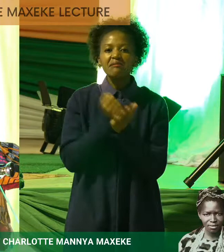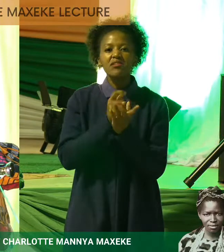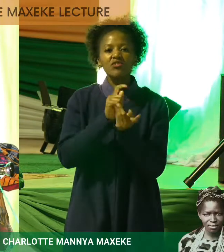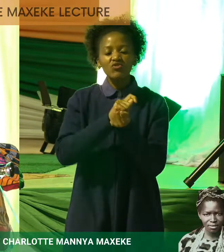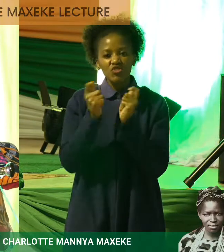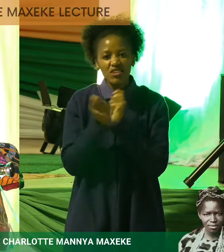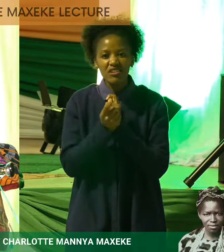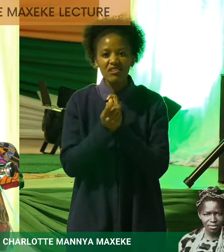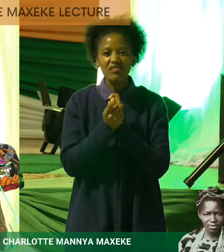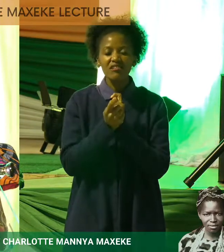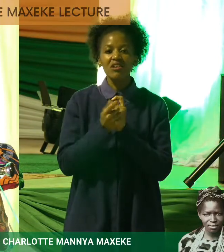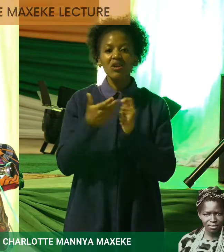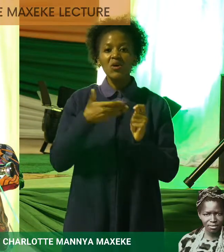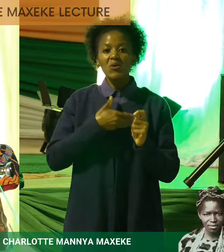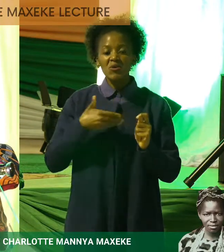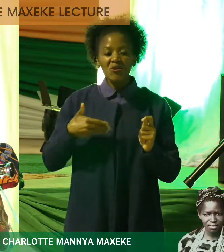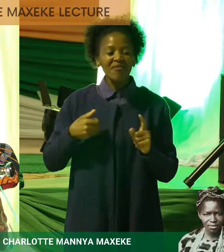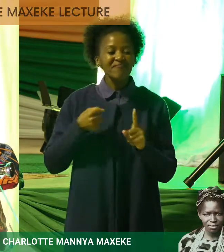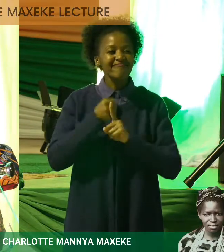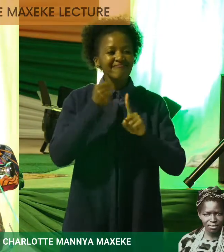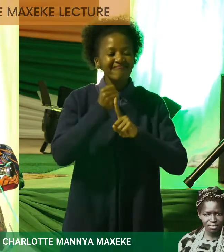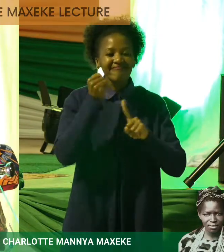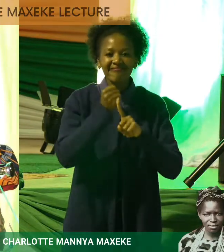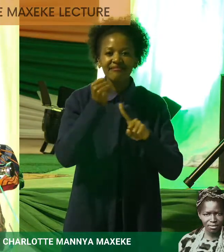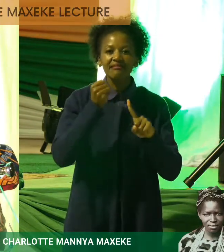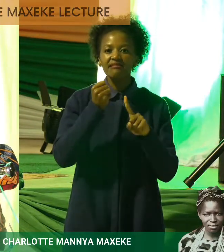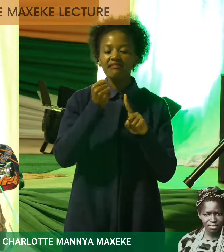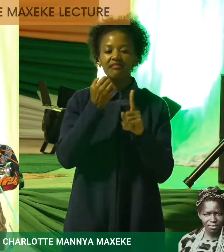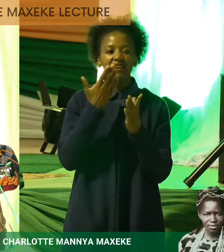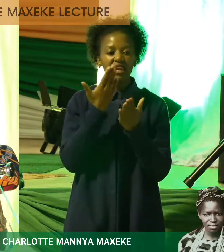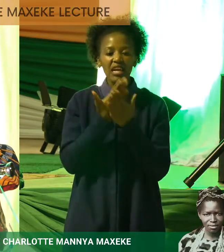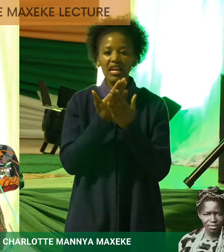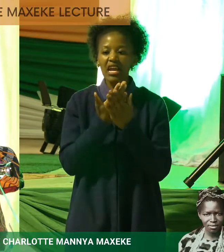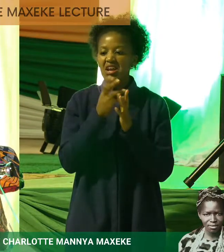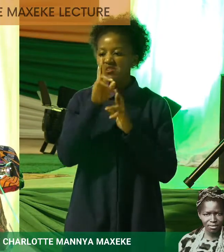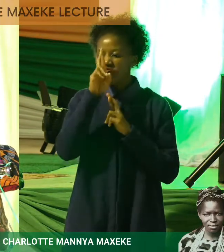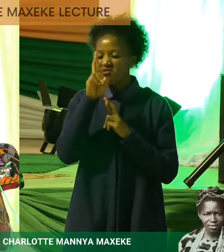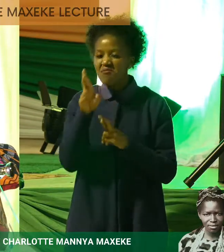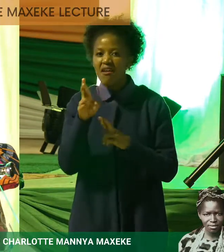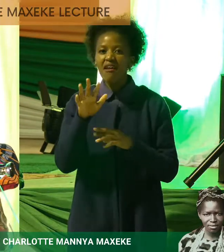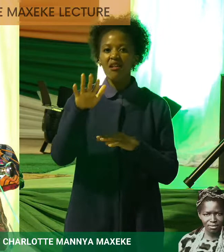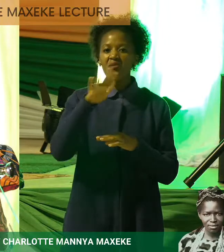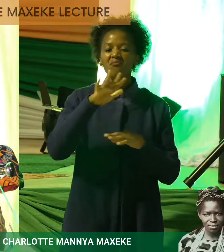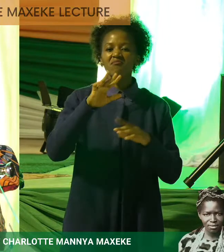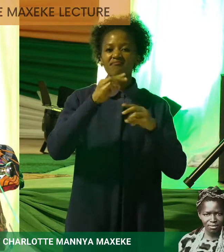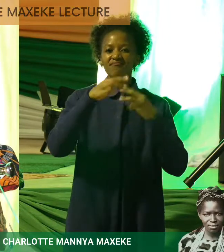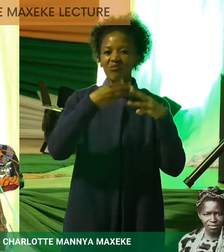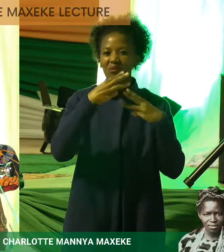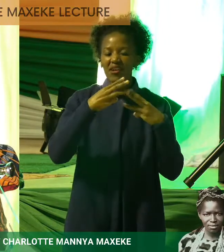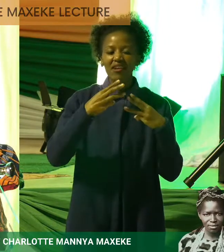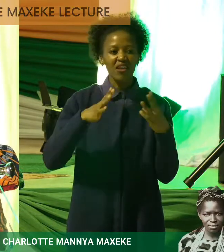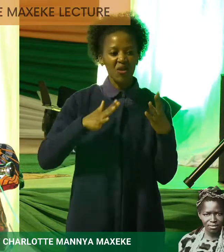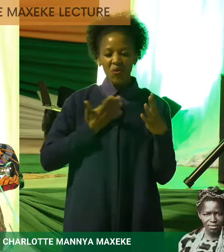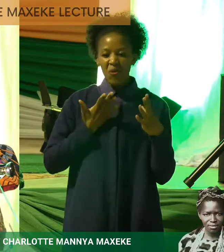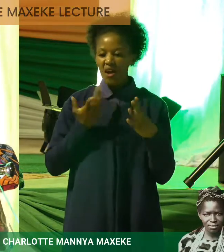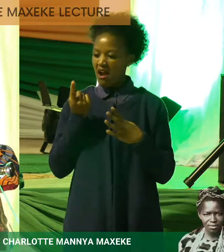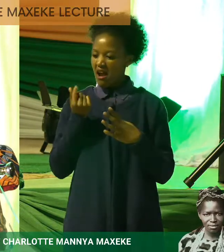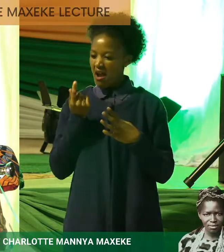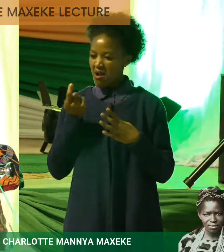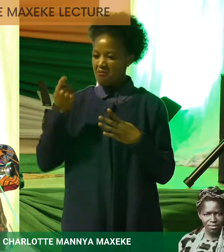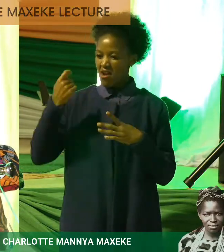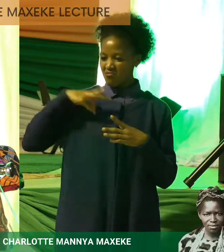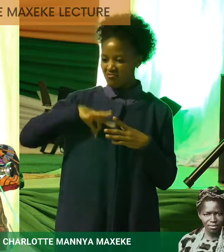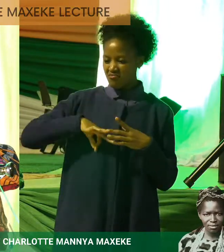Women are still fighting to be recognized in the workplace. They are still fighting to get the same salaries as men, or even